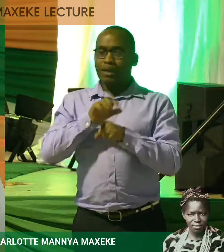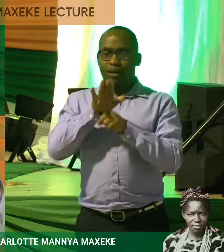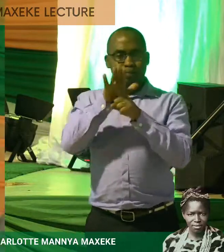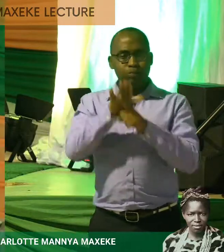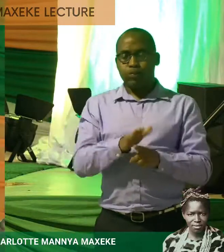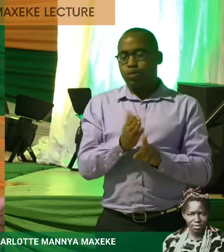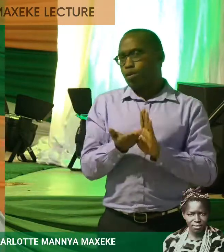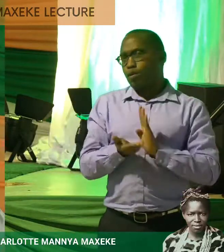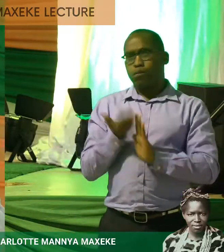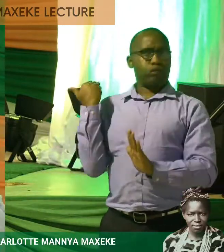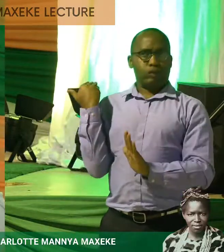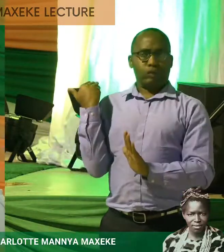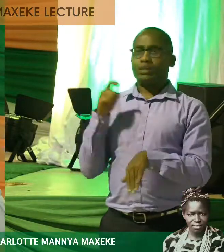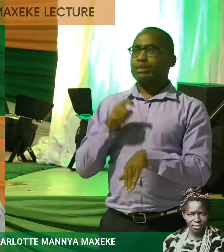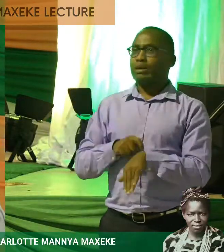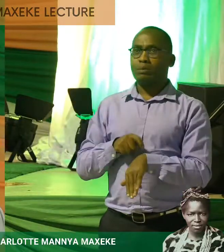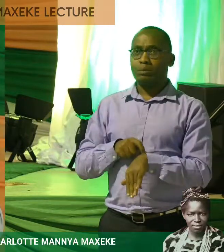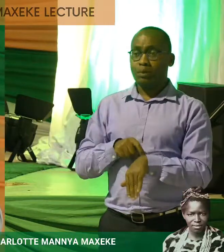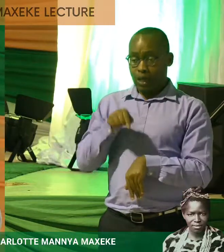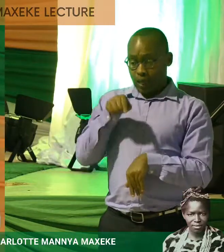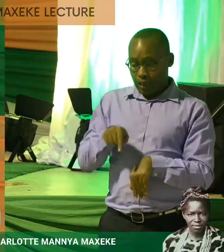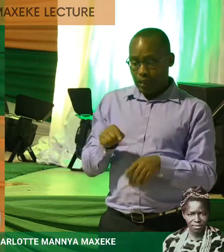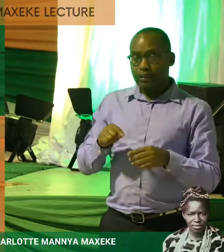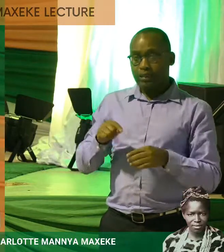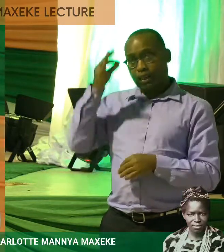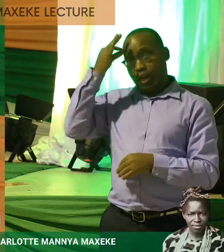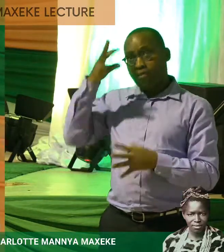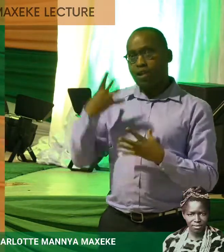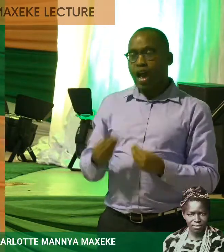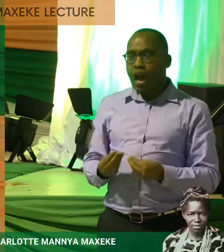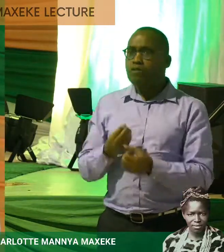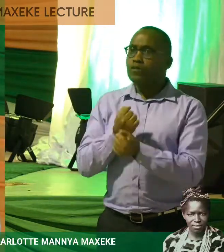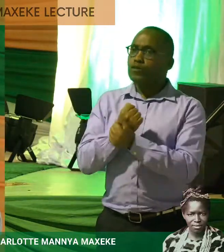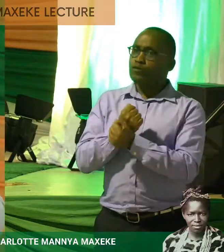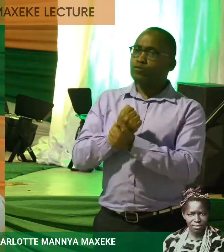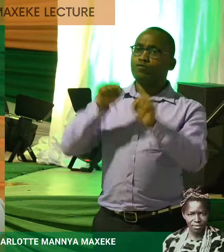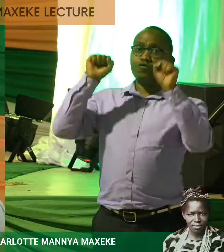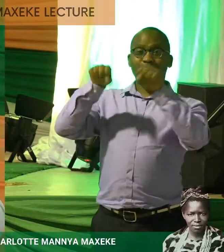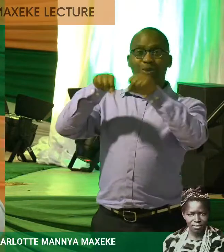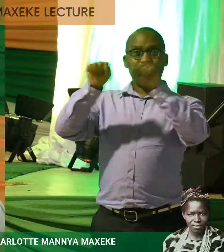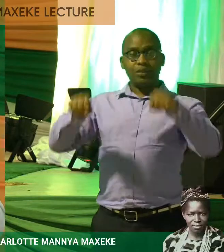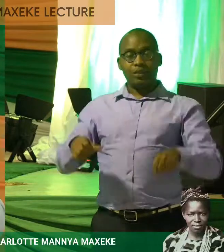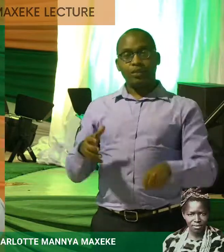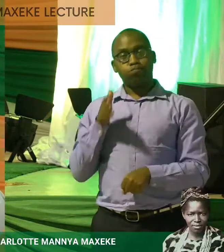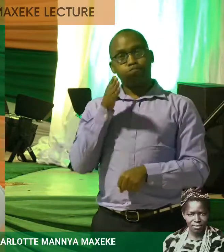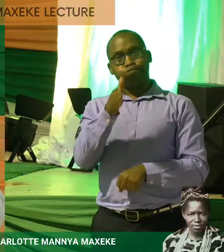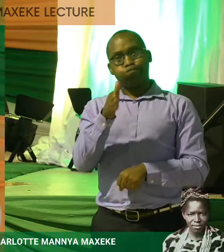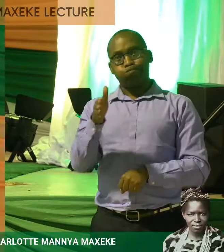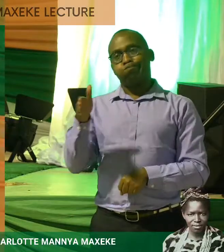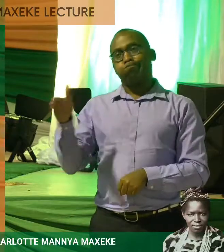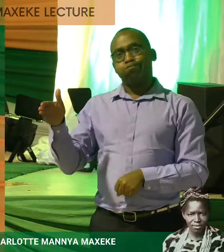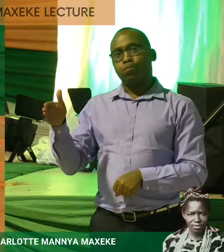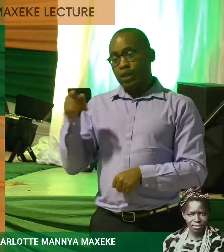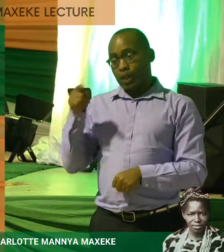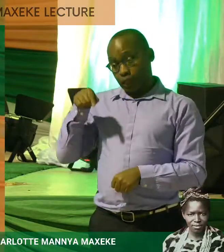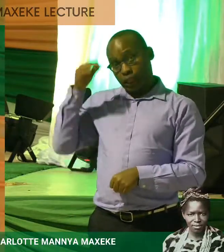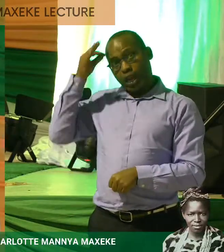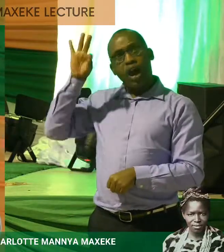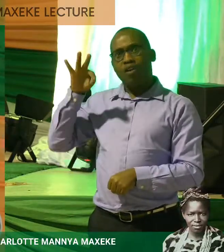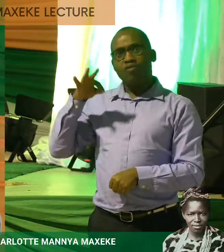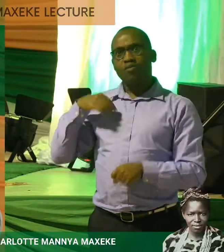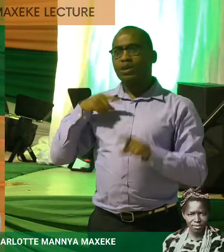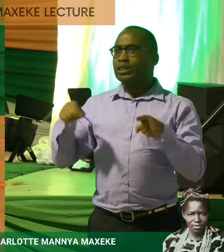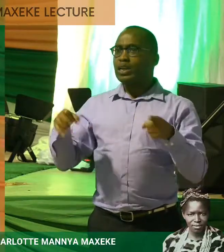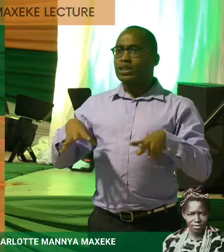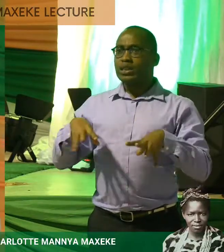ngokuna ngowentando yesininzi lona urhulumente akafuni noyibona into yoba